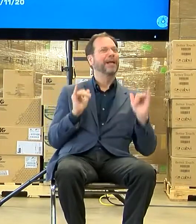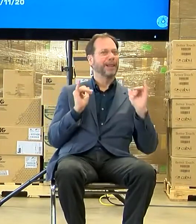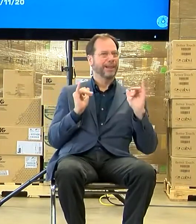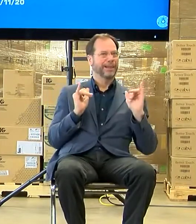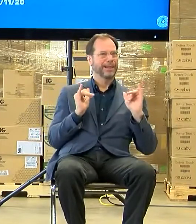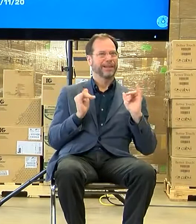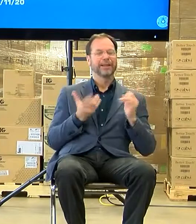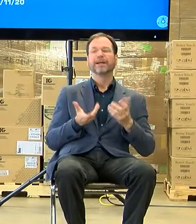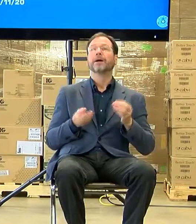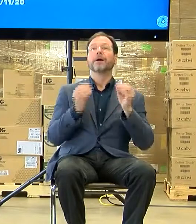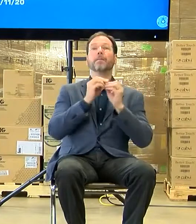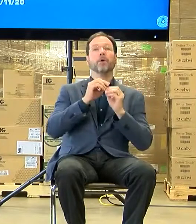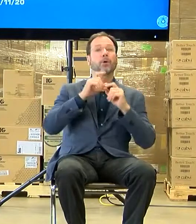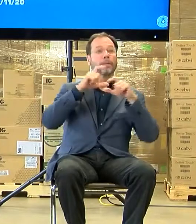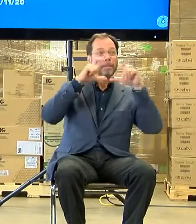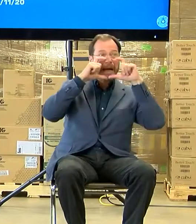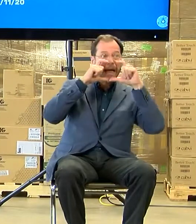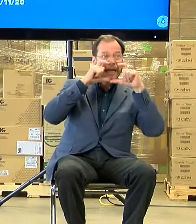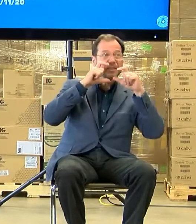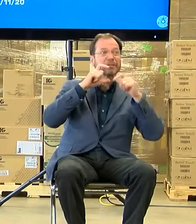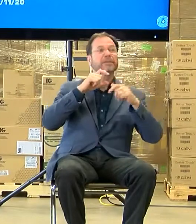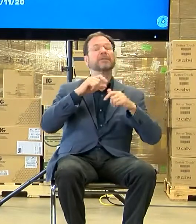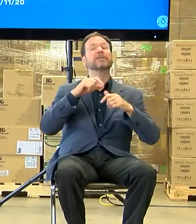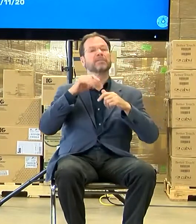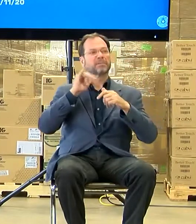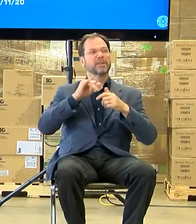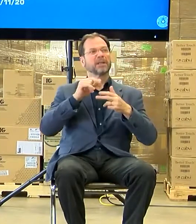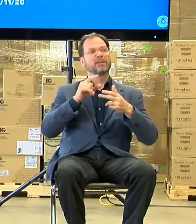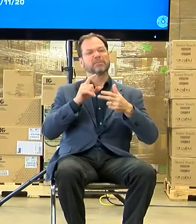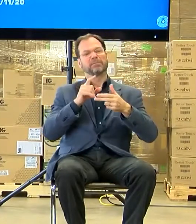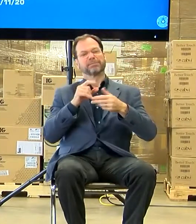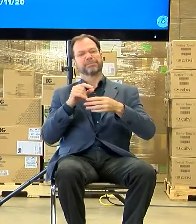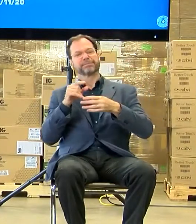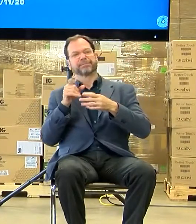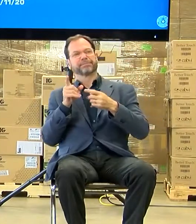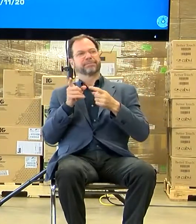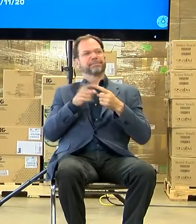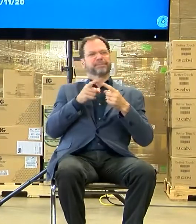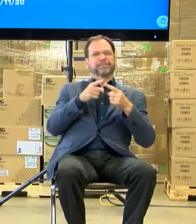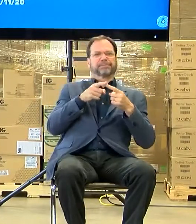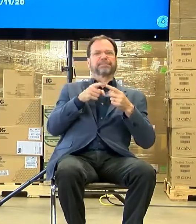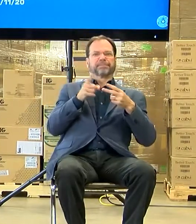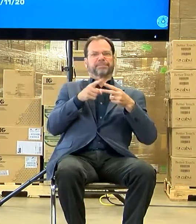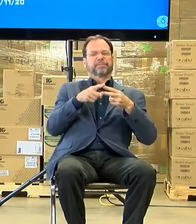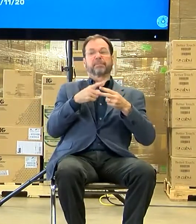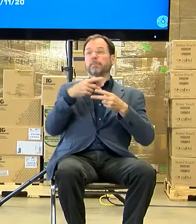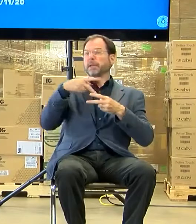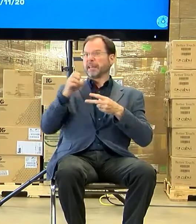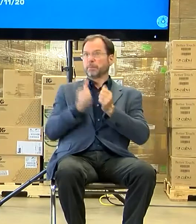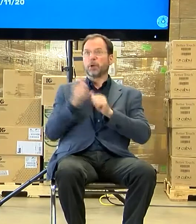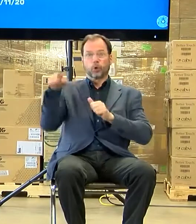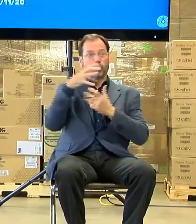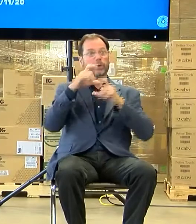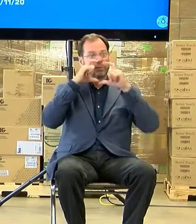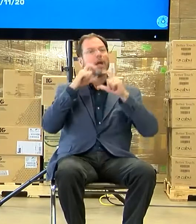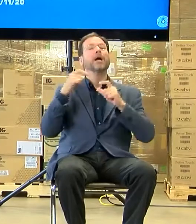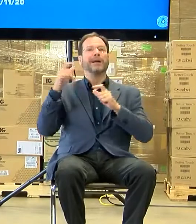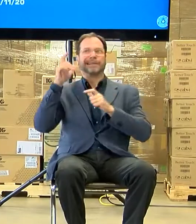Additional masks, which is the part of the PPE that most people are asking for, they are on the